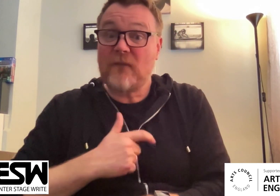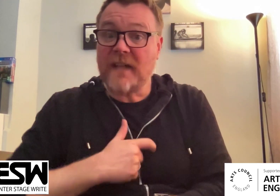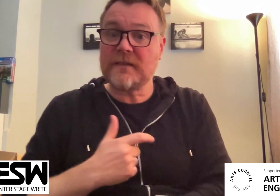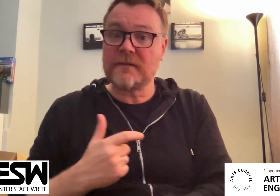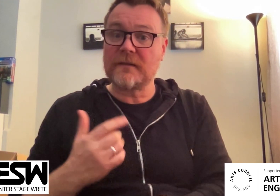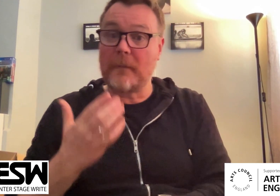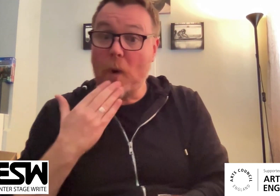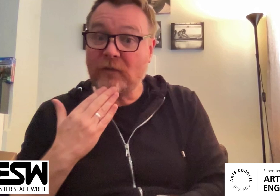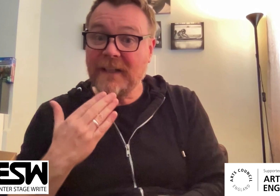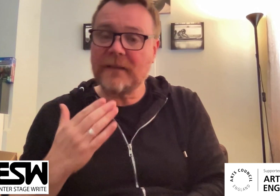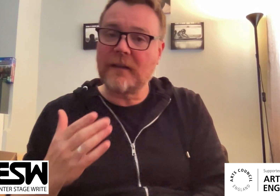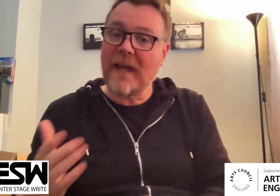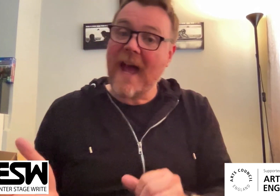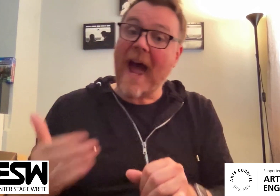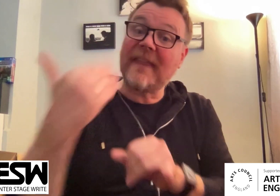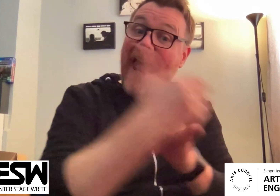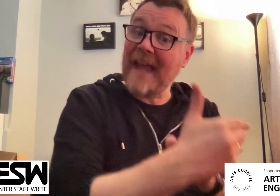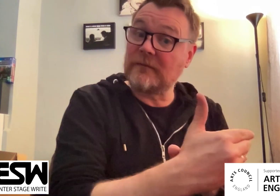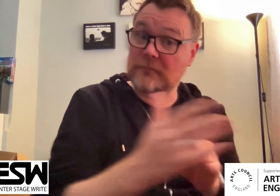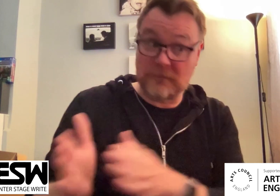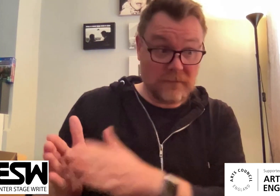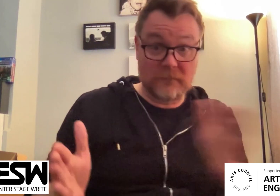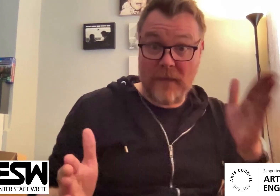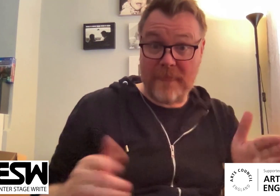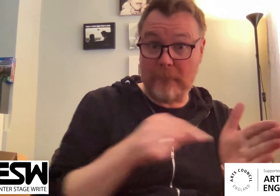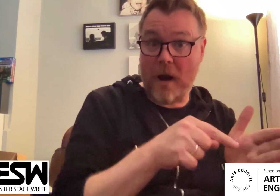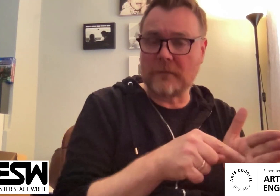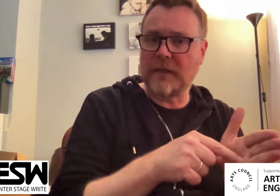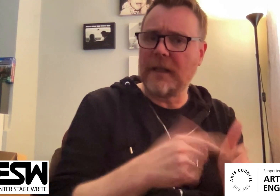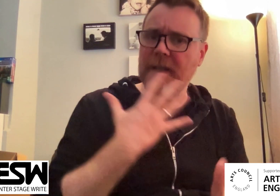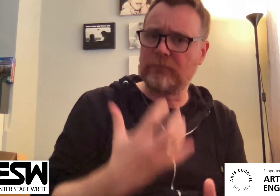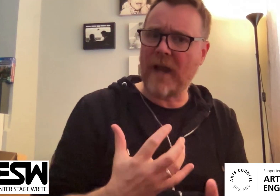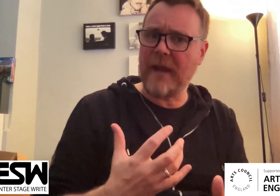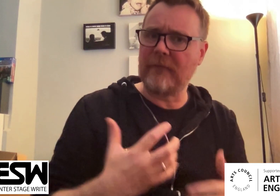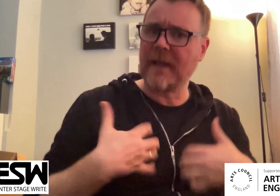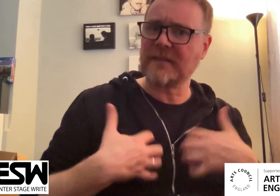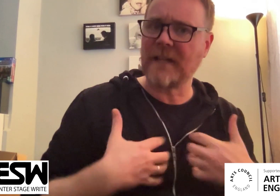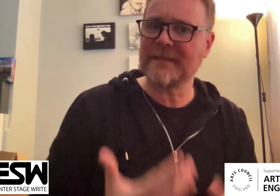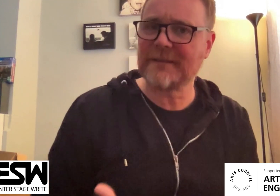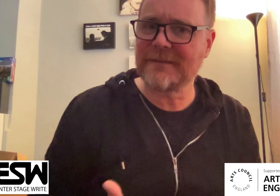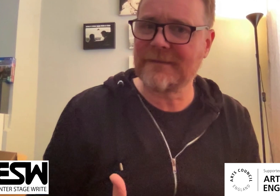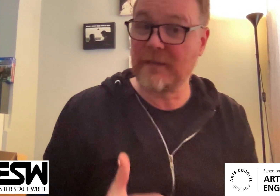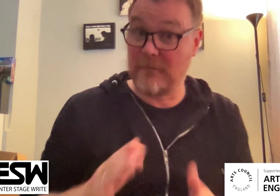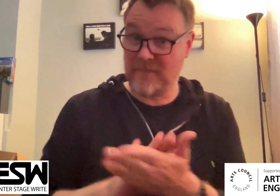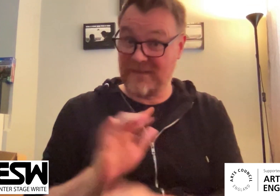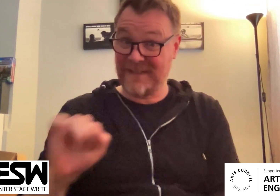little hobbit and a little bit dull. At the end of the film, he's brave and he's more exciting. So you see